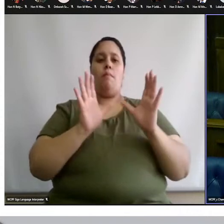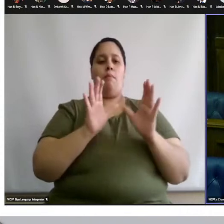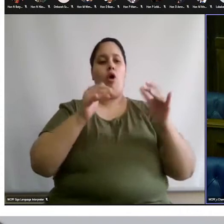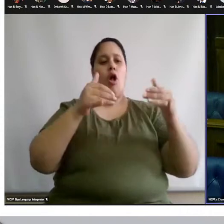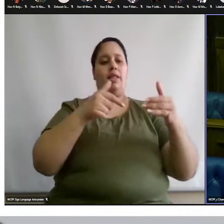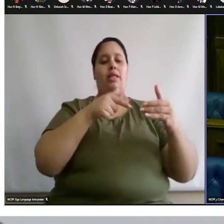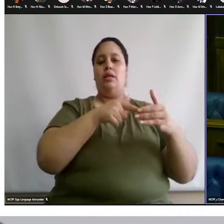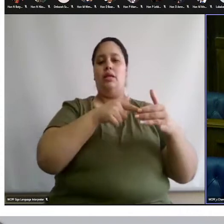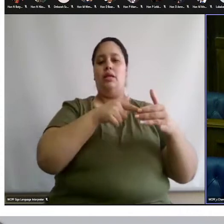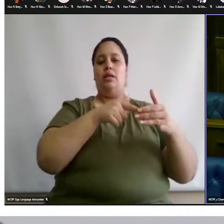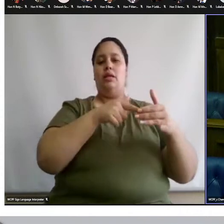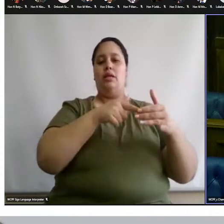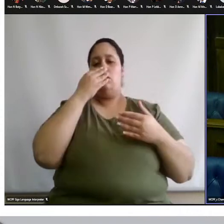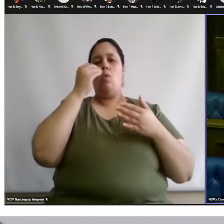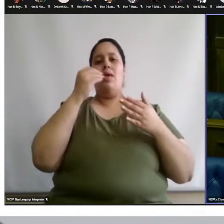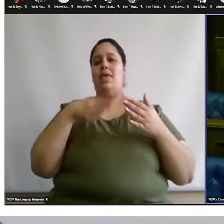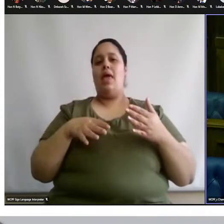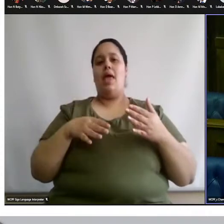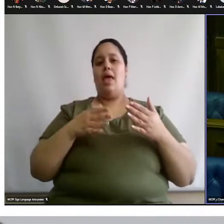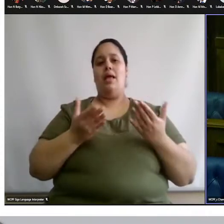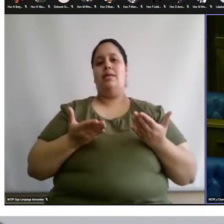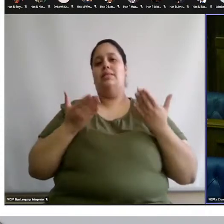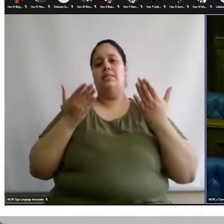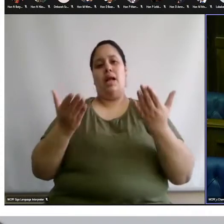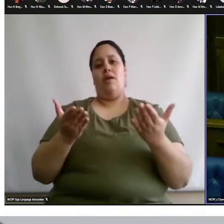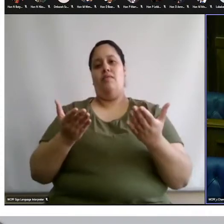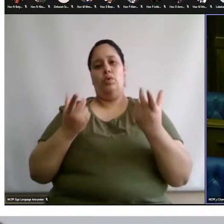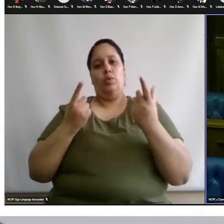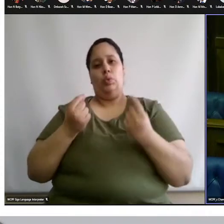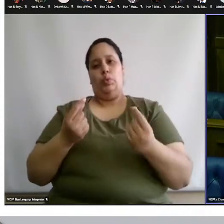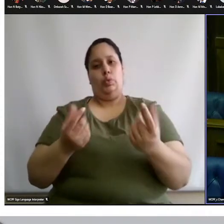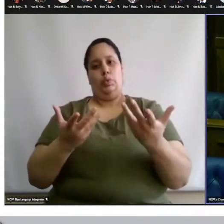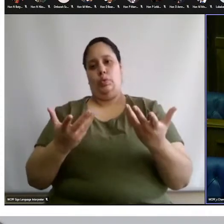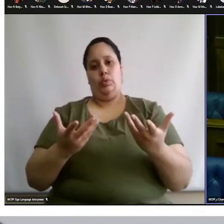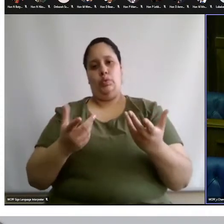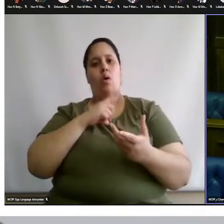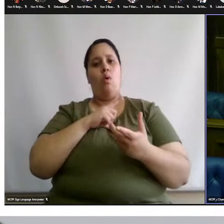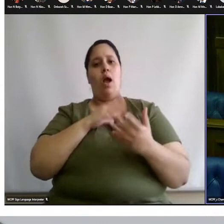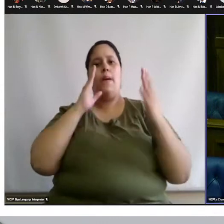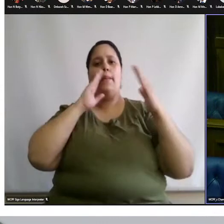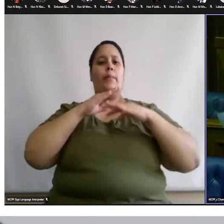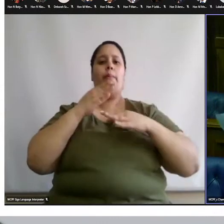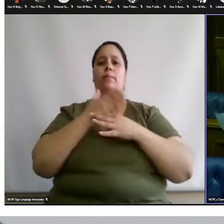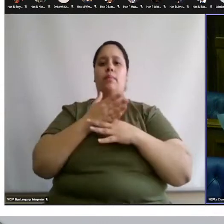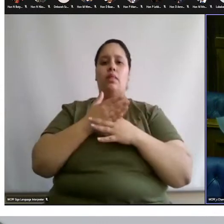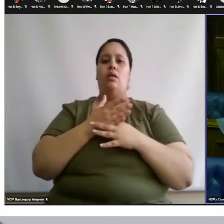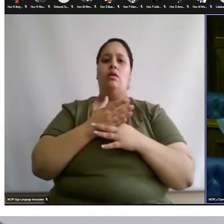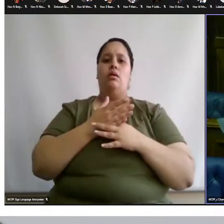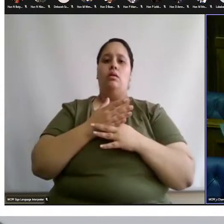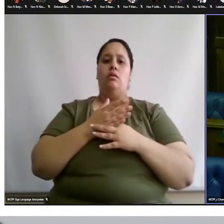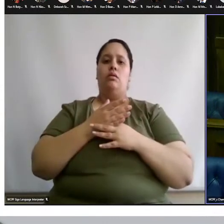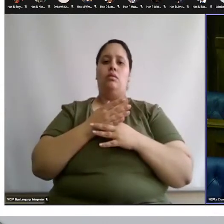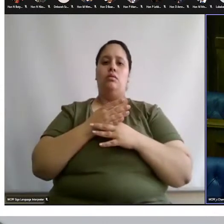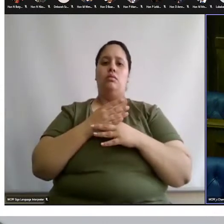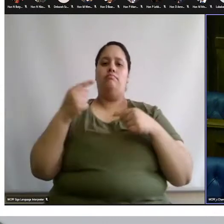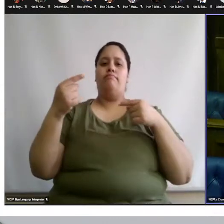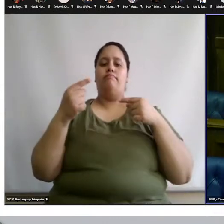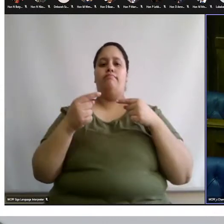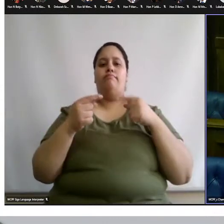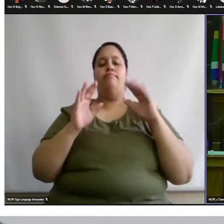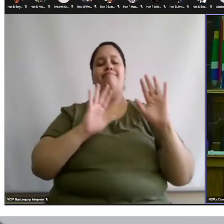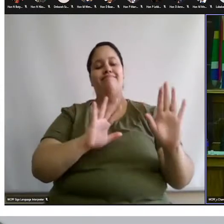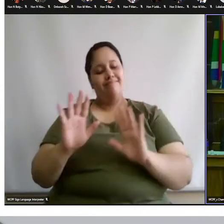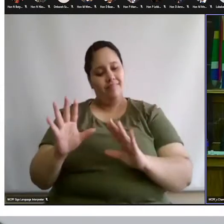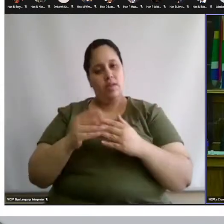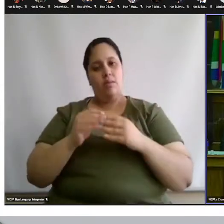in the chair. On a point of order, I thought you ruled that there's no interjections and there's howling from the other side. Please